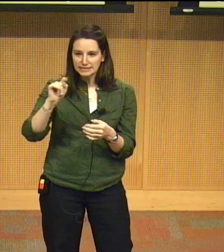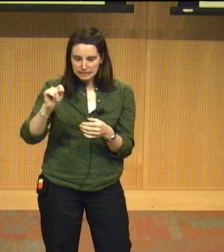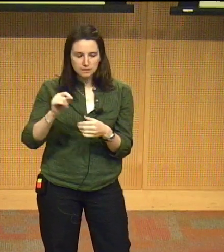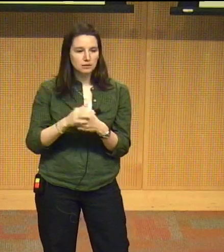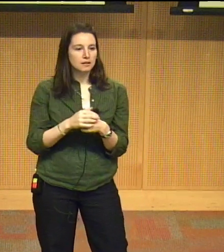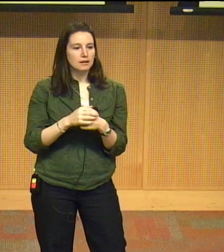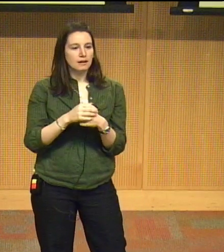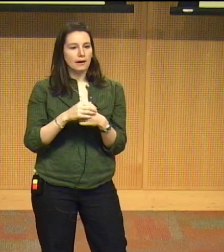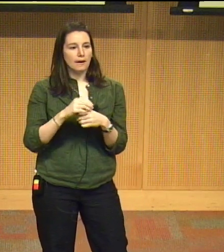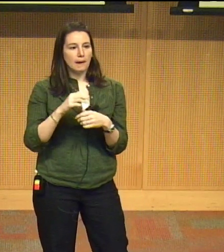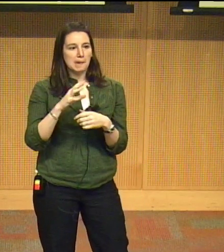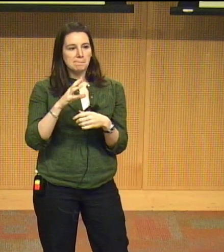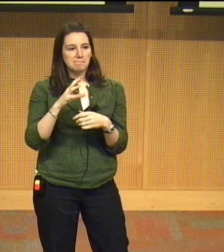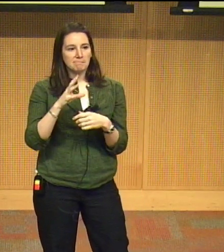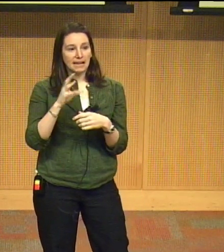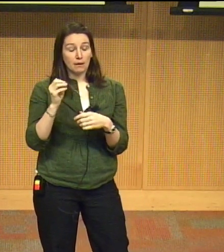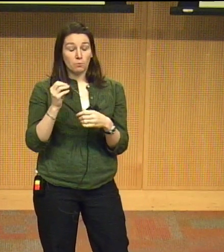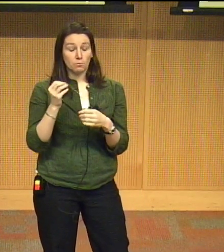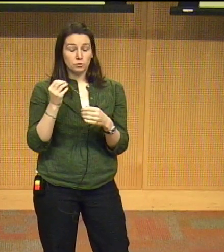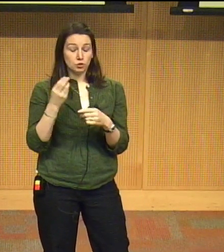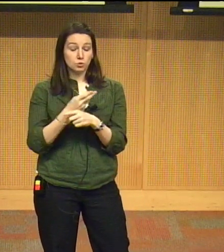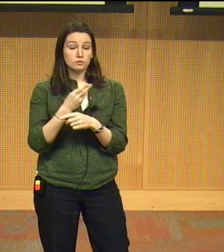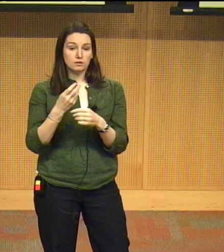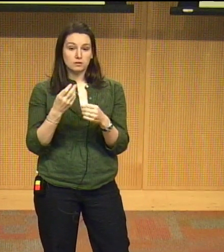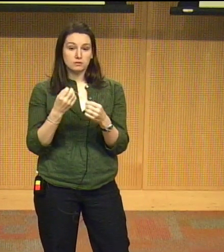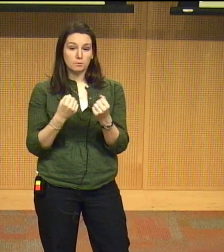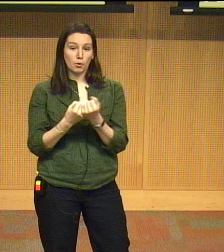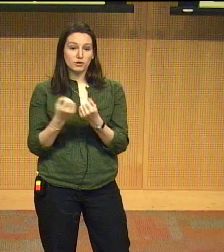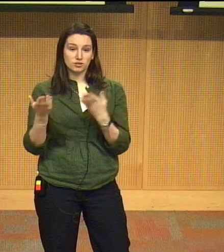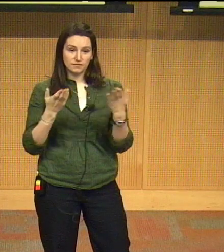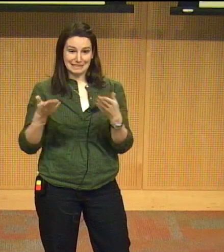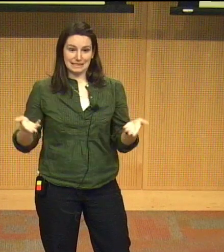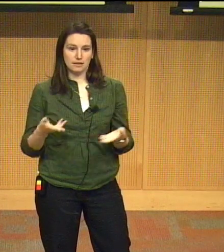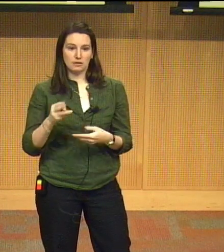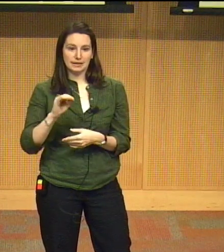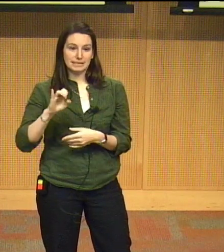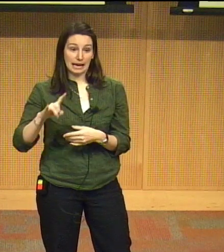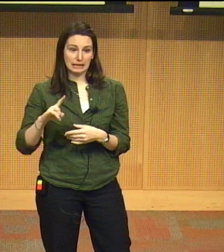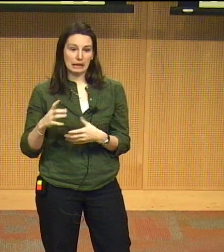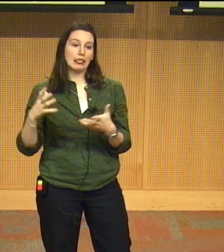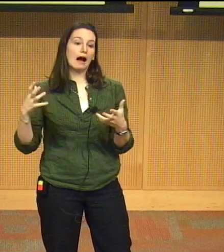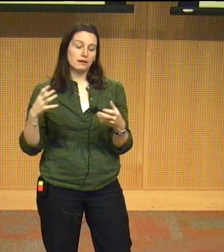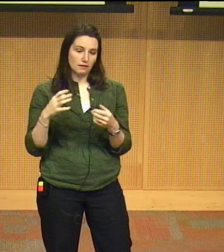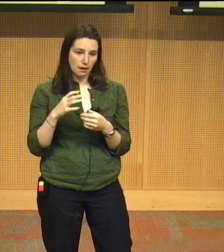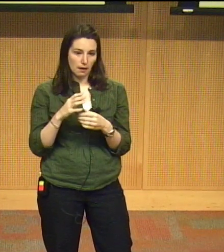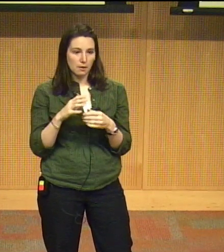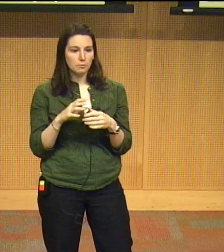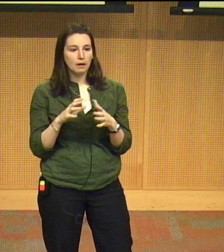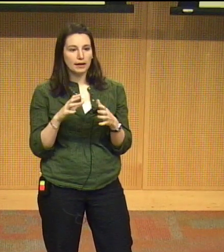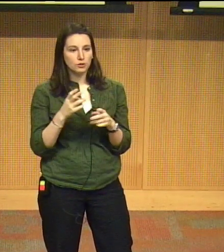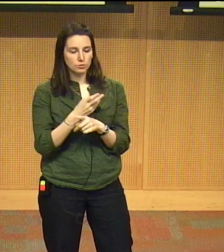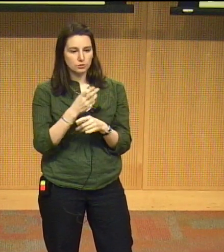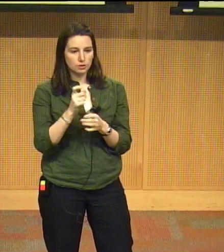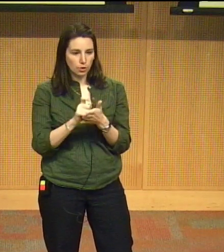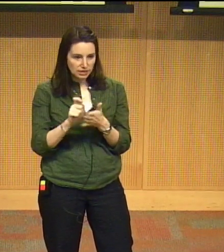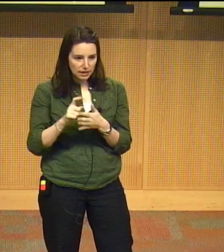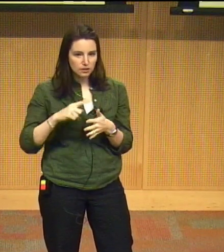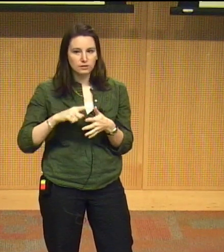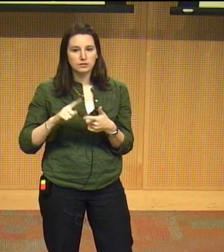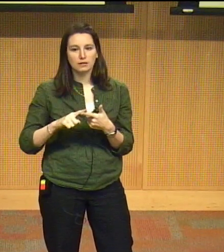RIT. And use the support services here at NTID a lot. I used the note takers,